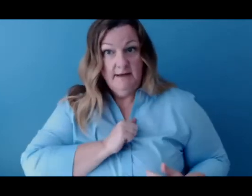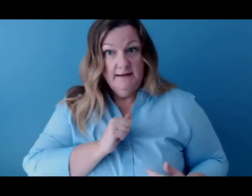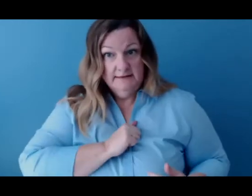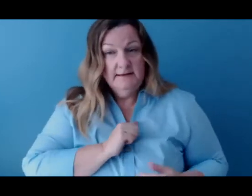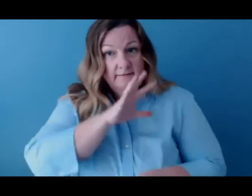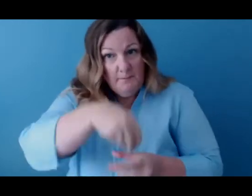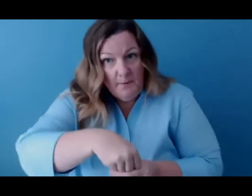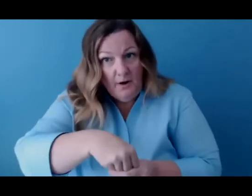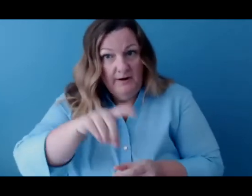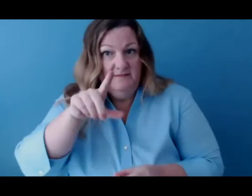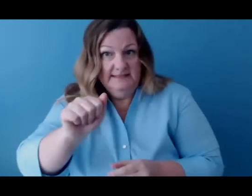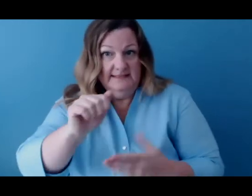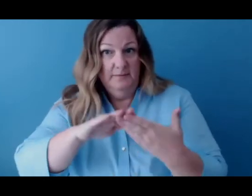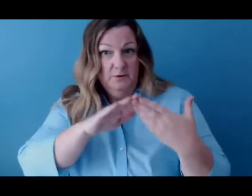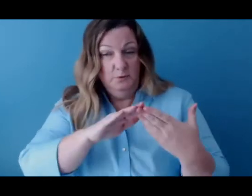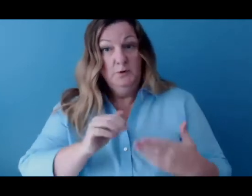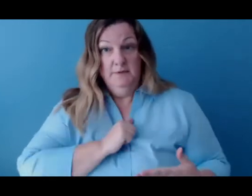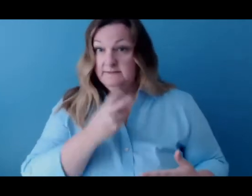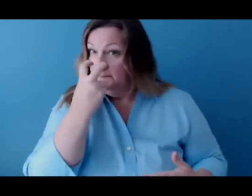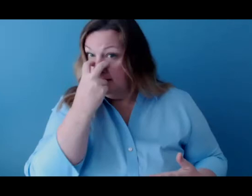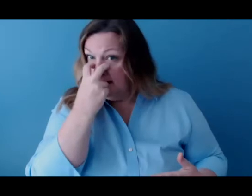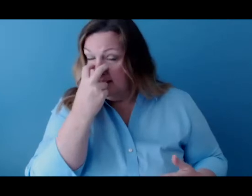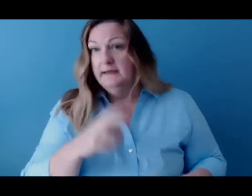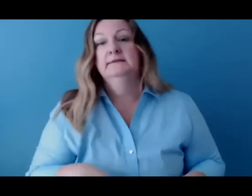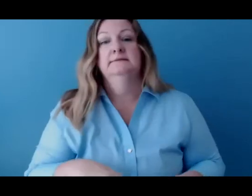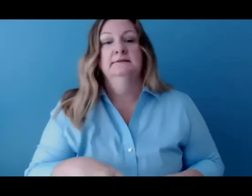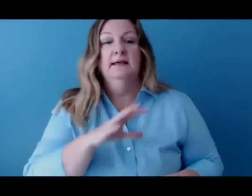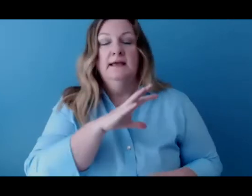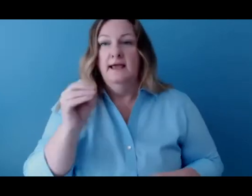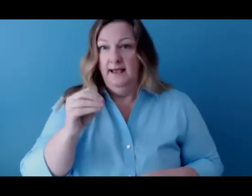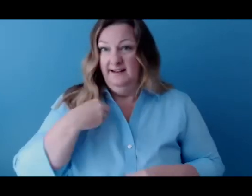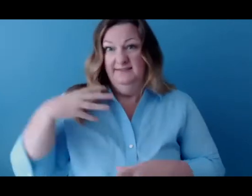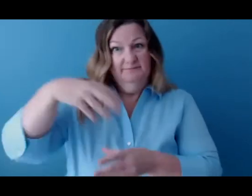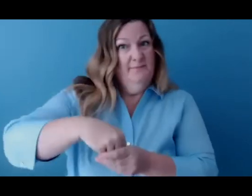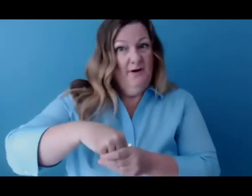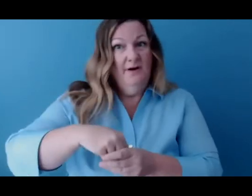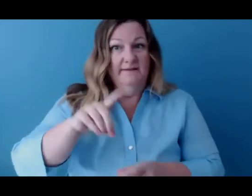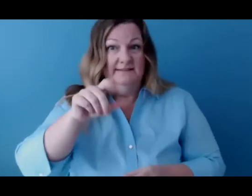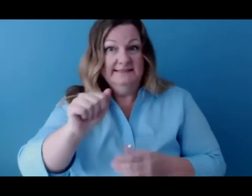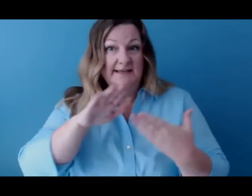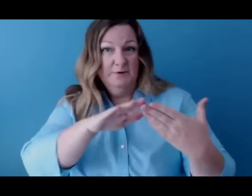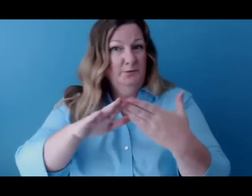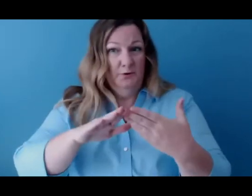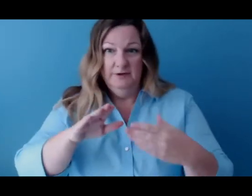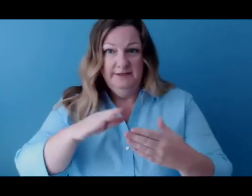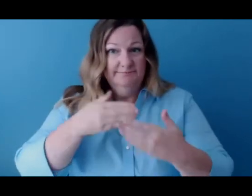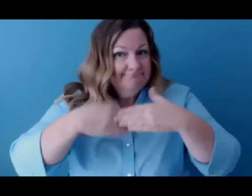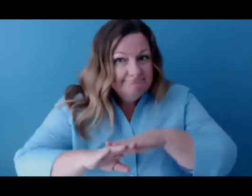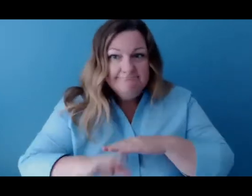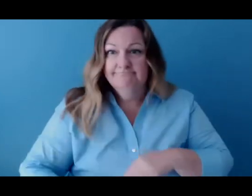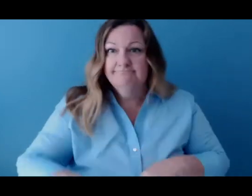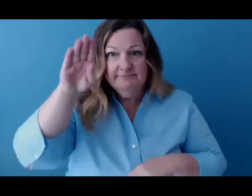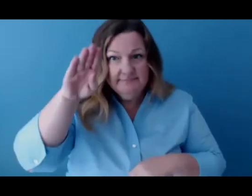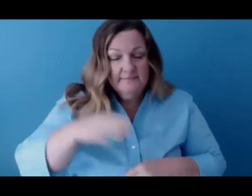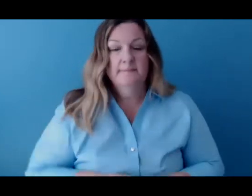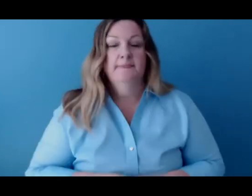to. I'm blind, and I have been part of the community all my life. But the important piece